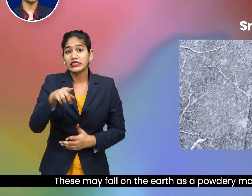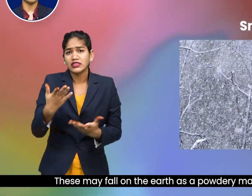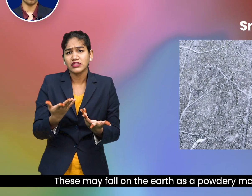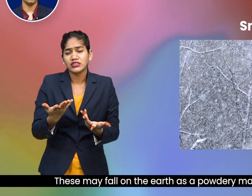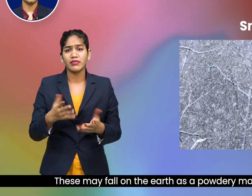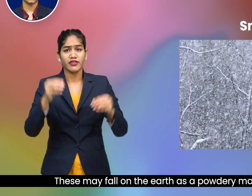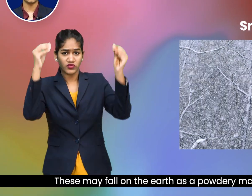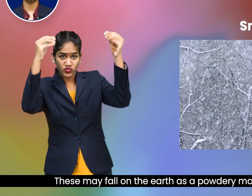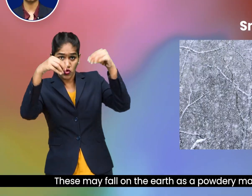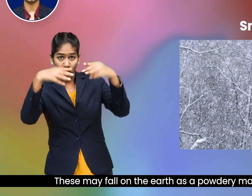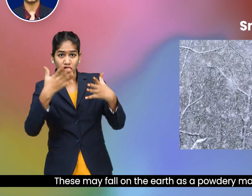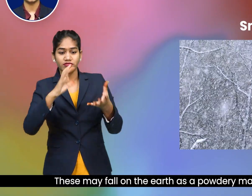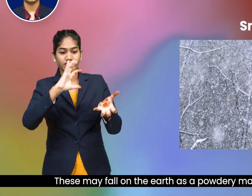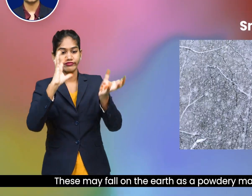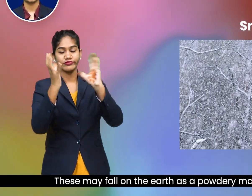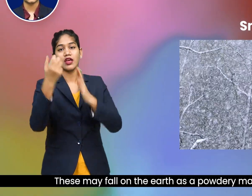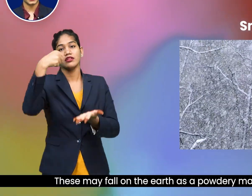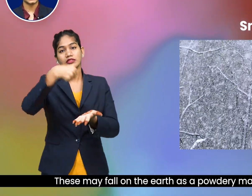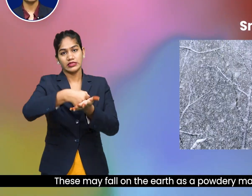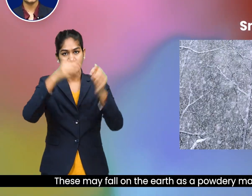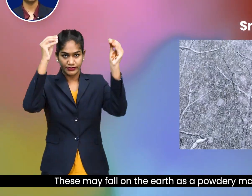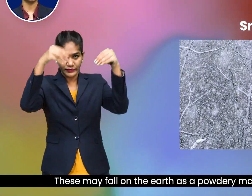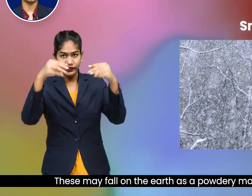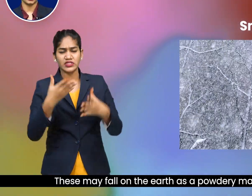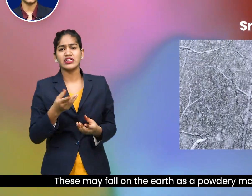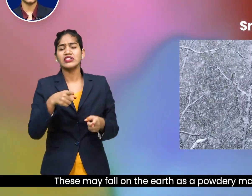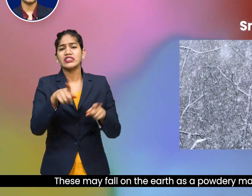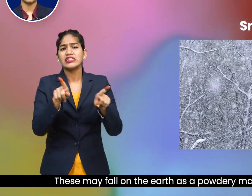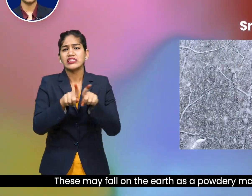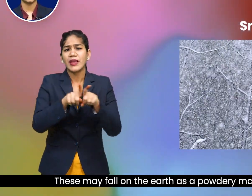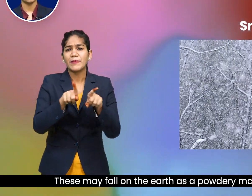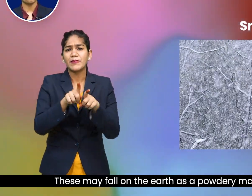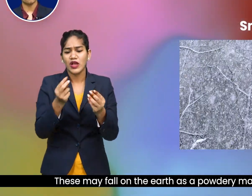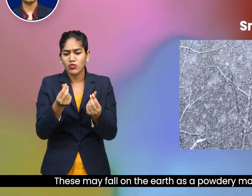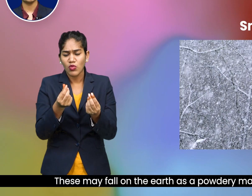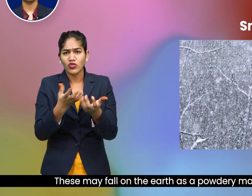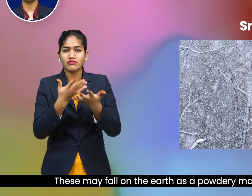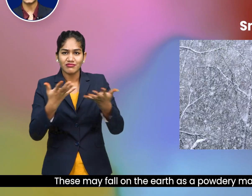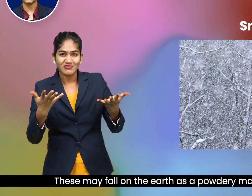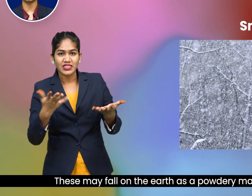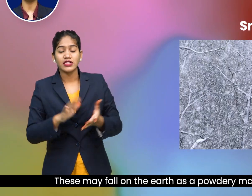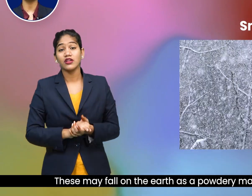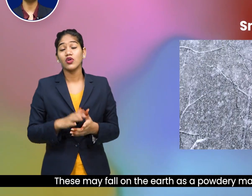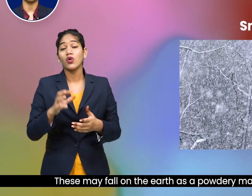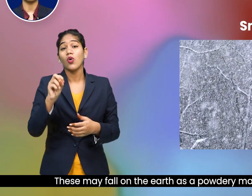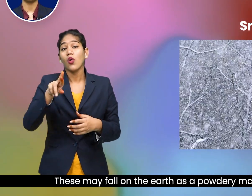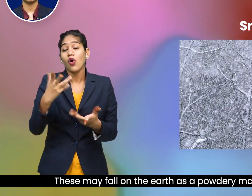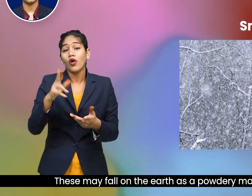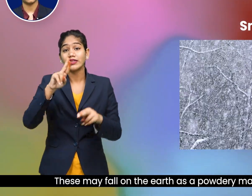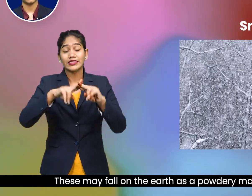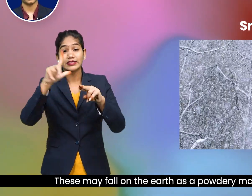These may fall on the earth as a powdery mass or flakes of